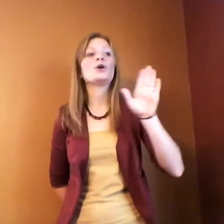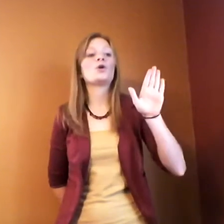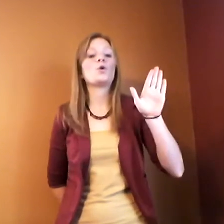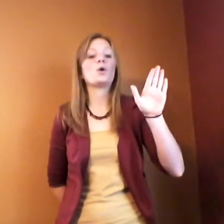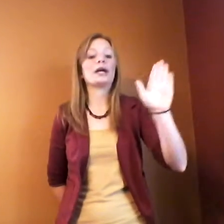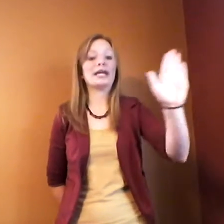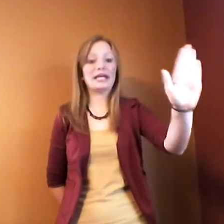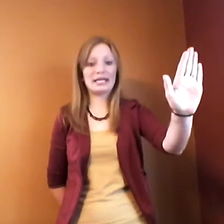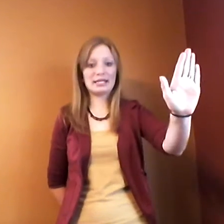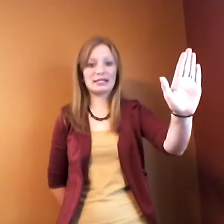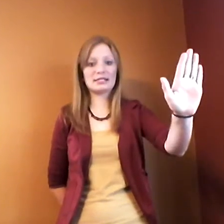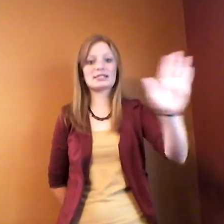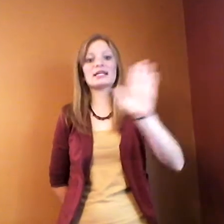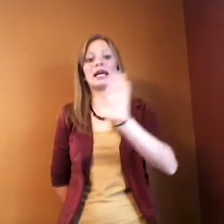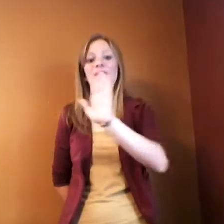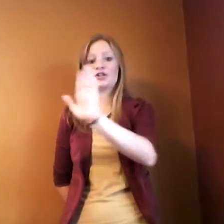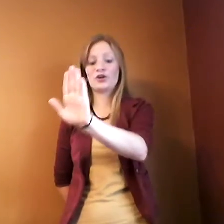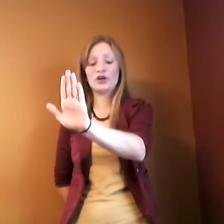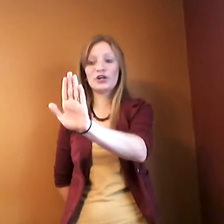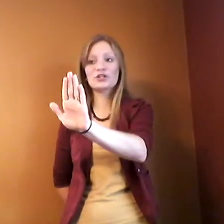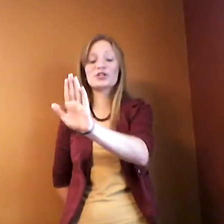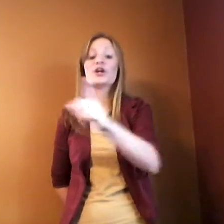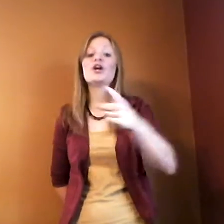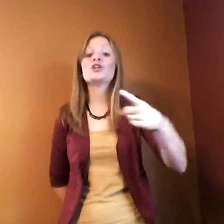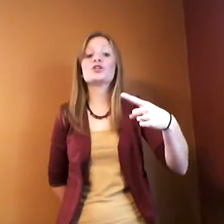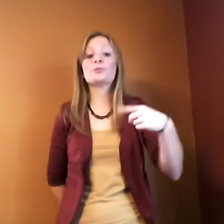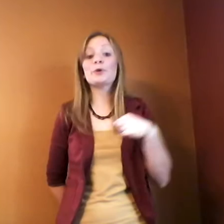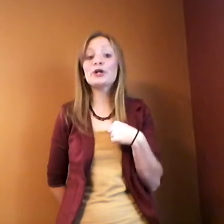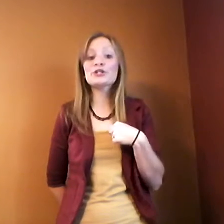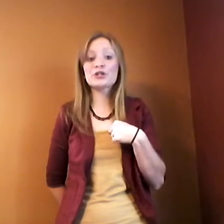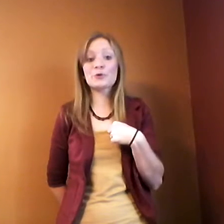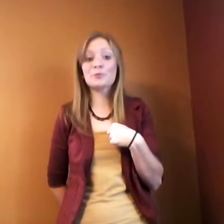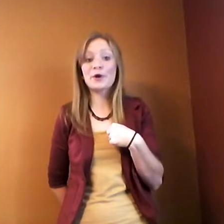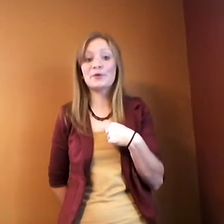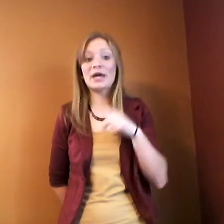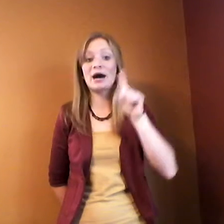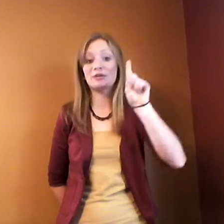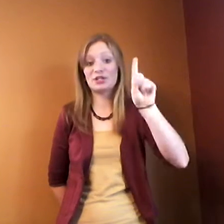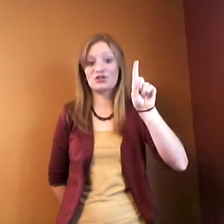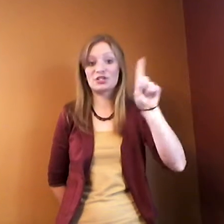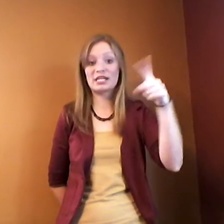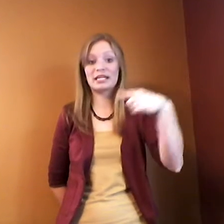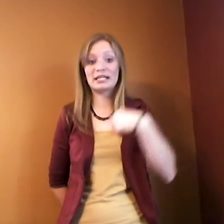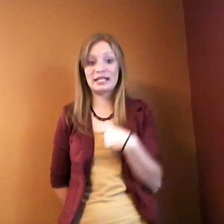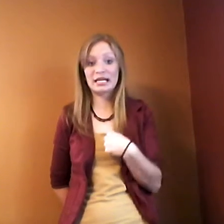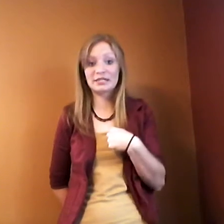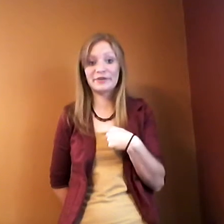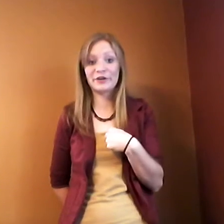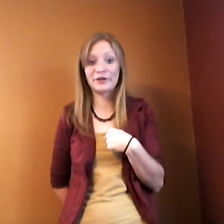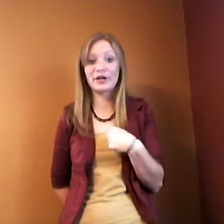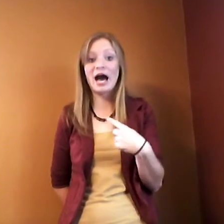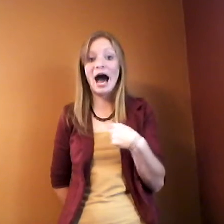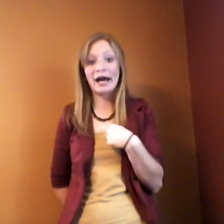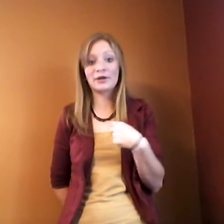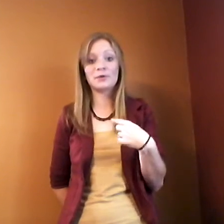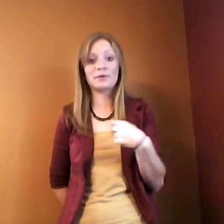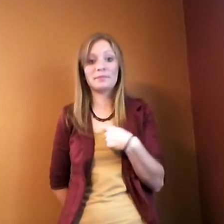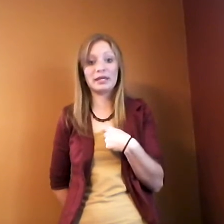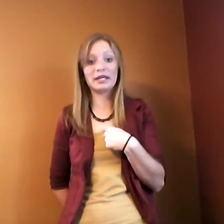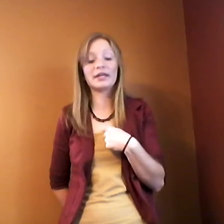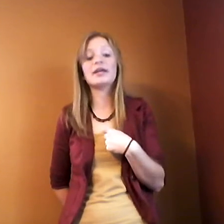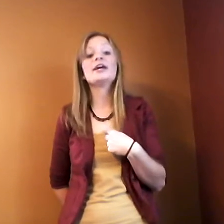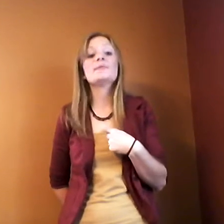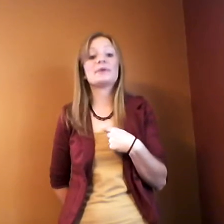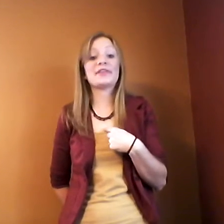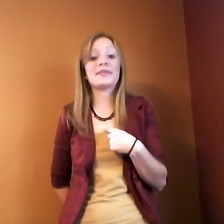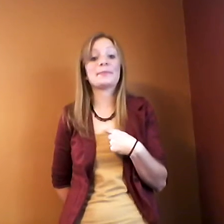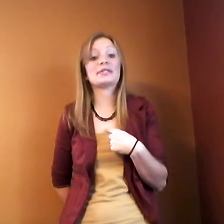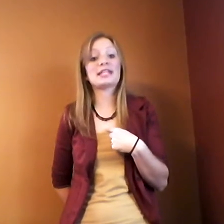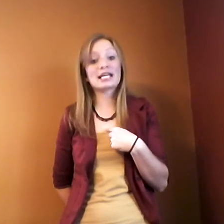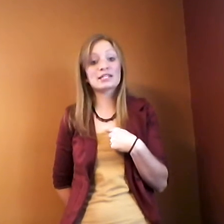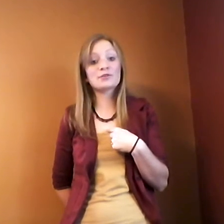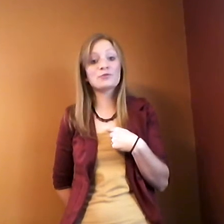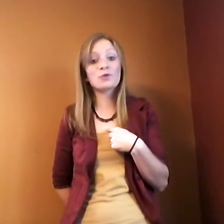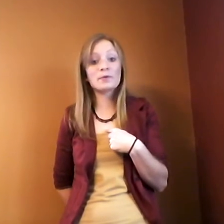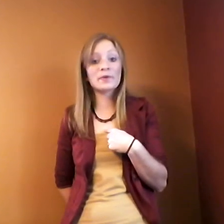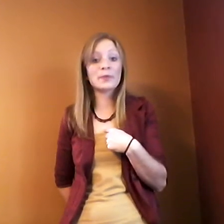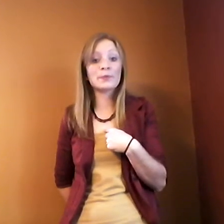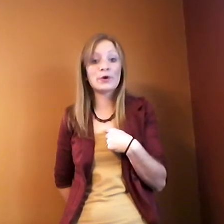or his and hers. So personal pronoun is just that index finger, I or me, but then the possessive form of the